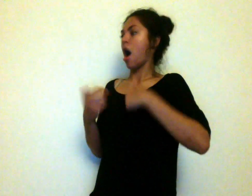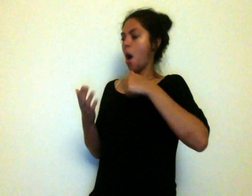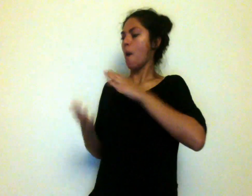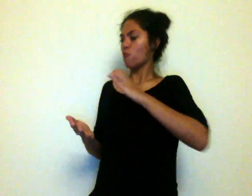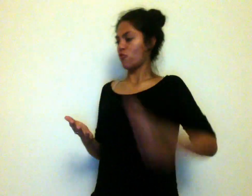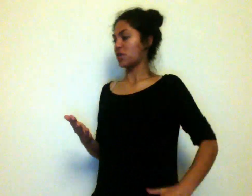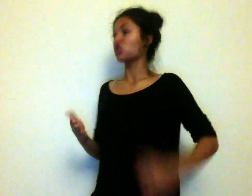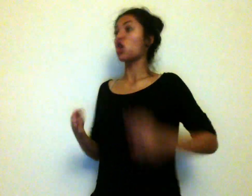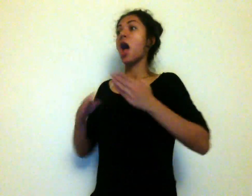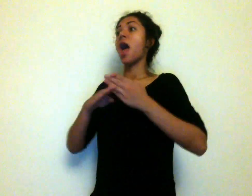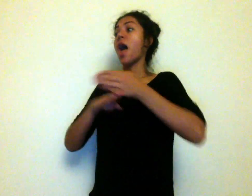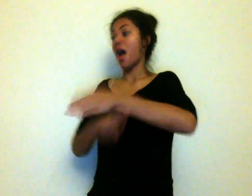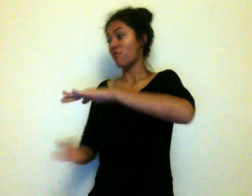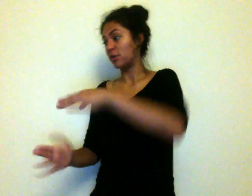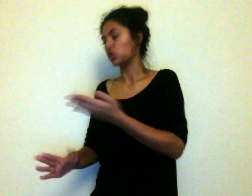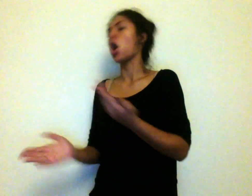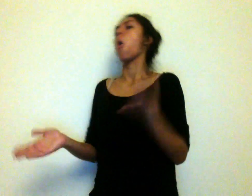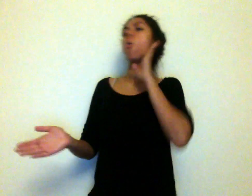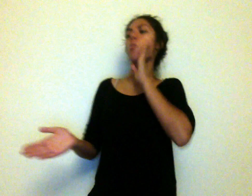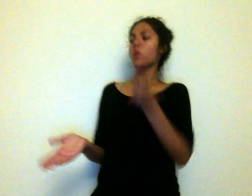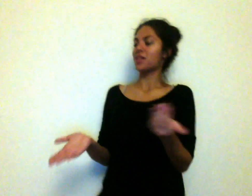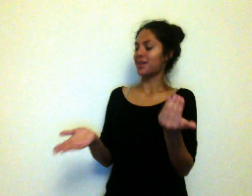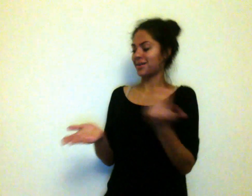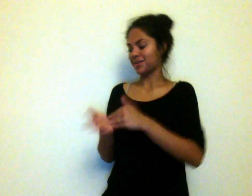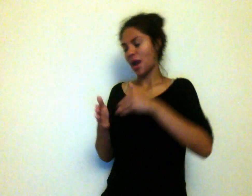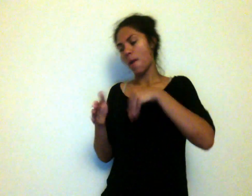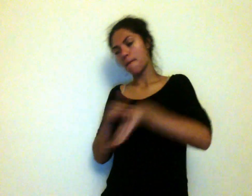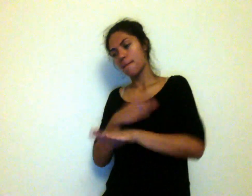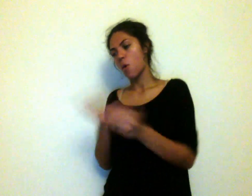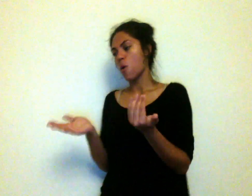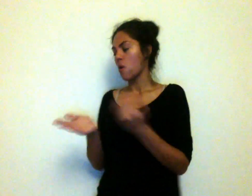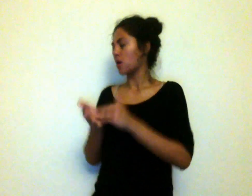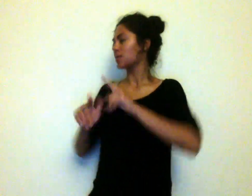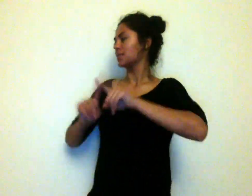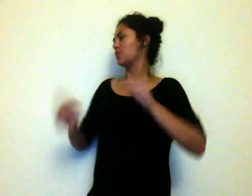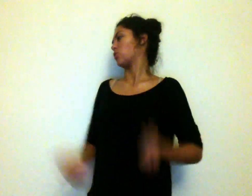you can be sure this is not the last time around for you.